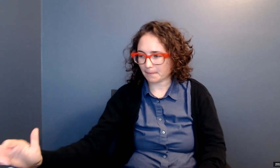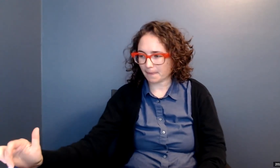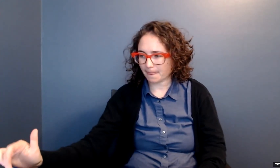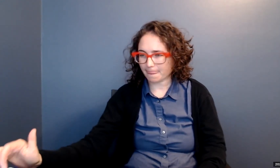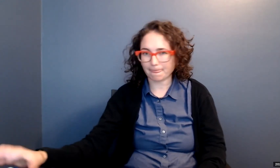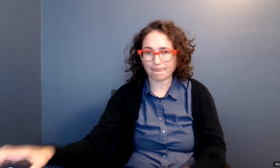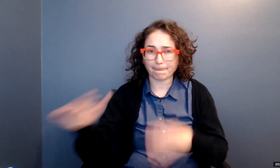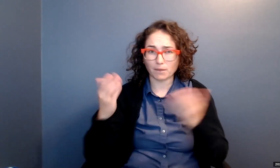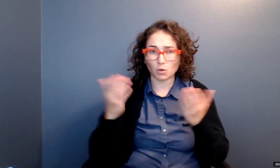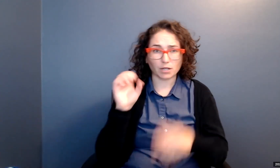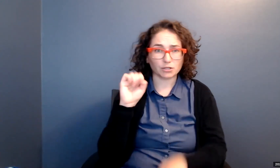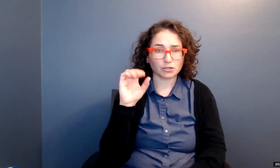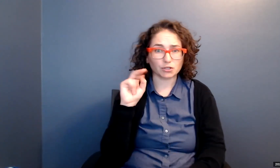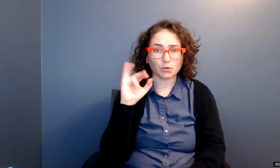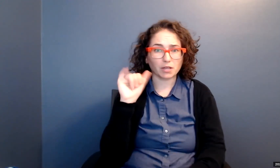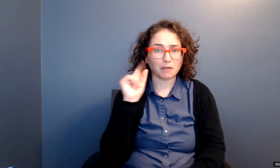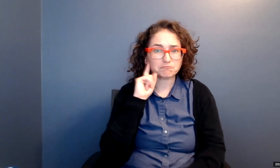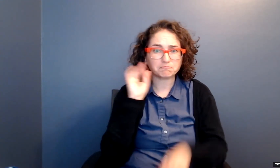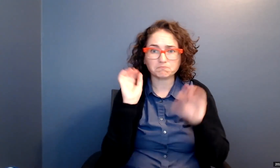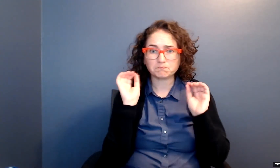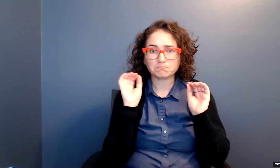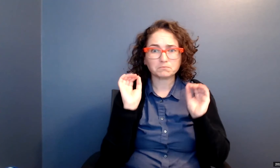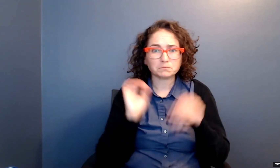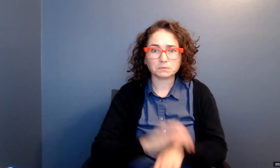Are you here with us right now, Sonia?